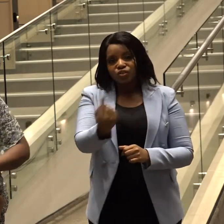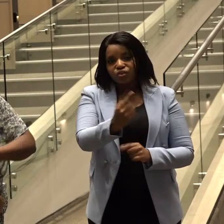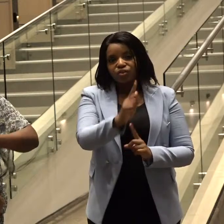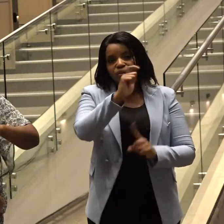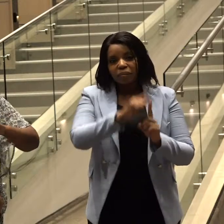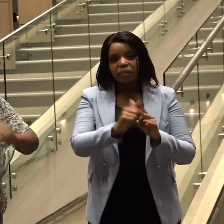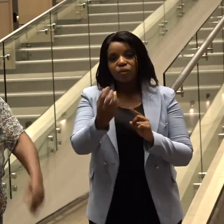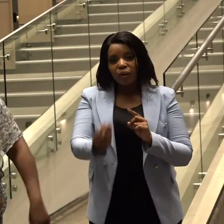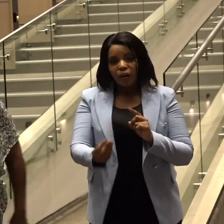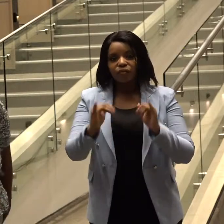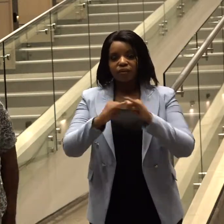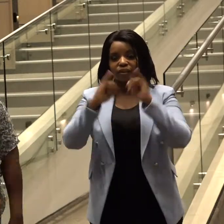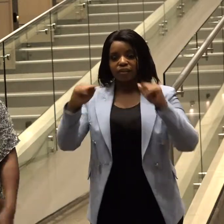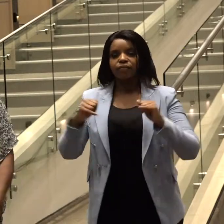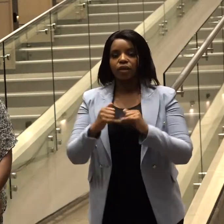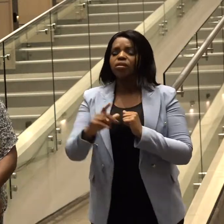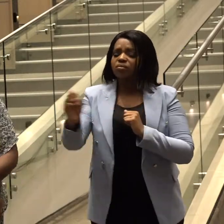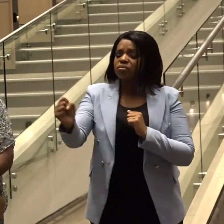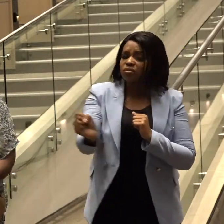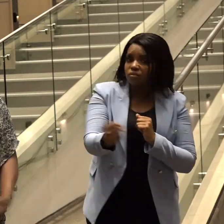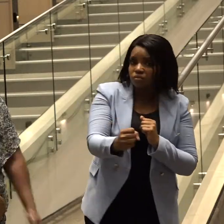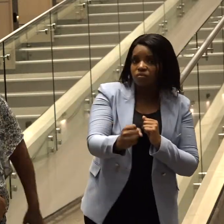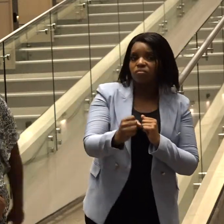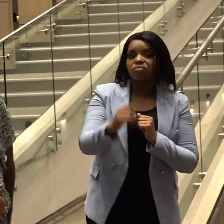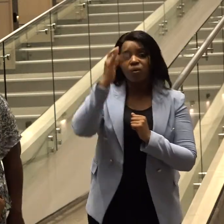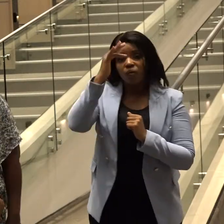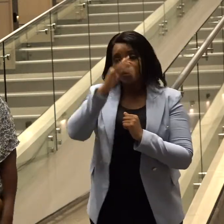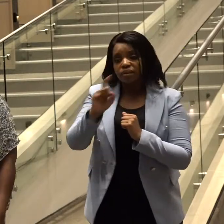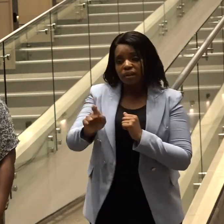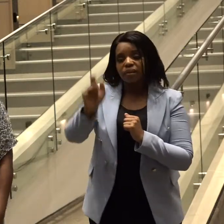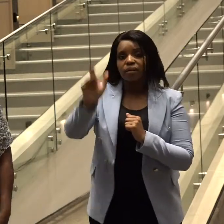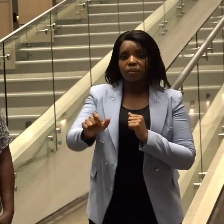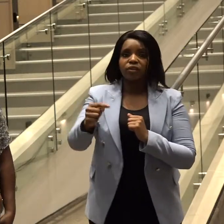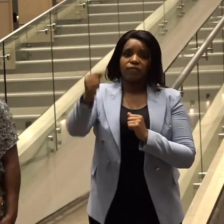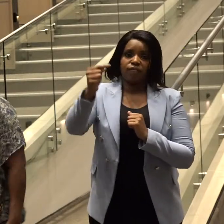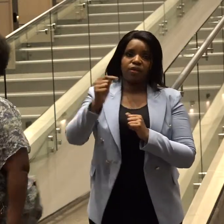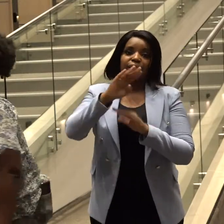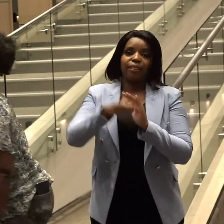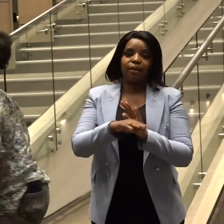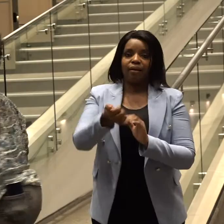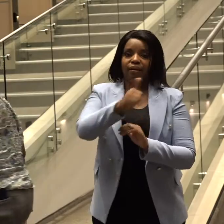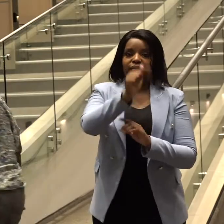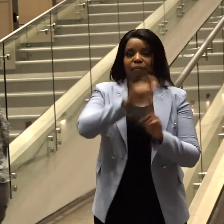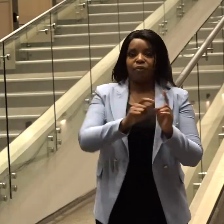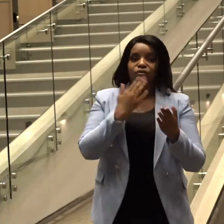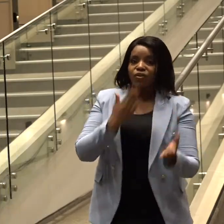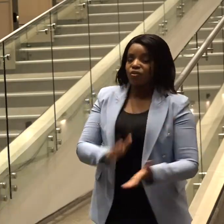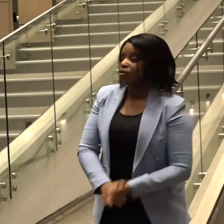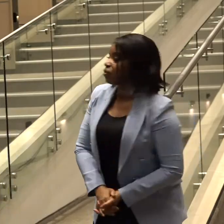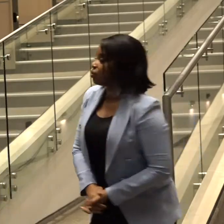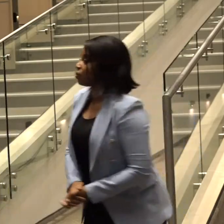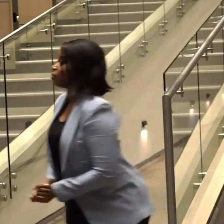a certificate you hire them first than to consider someone else thank you